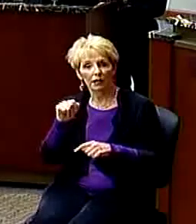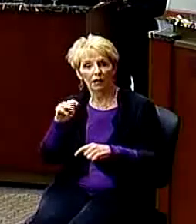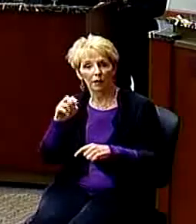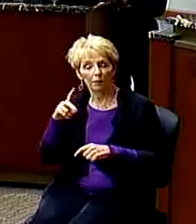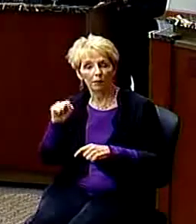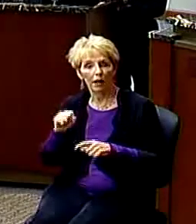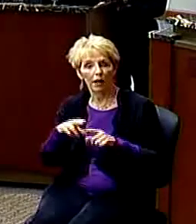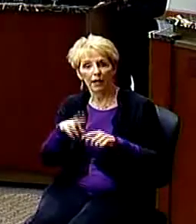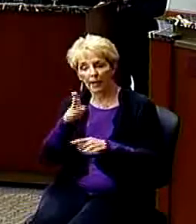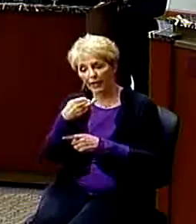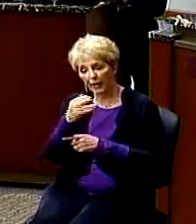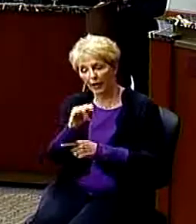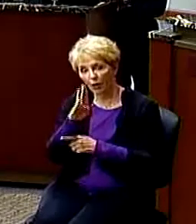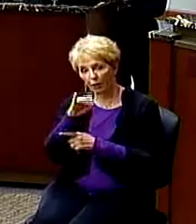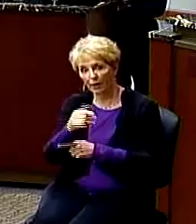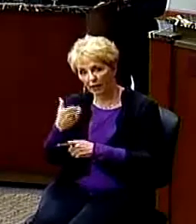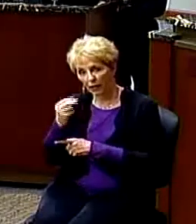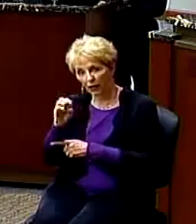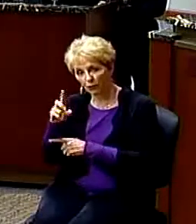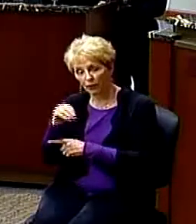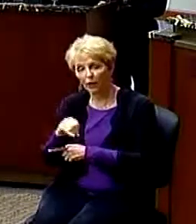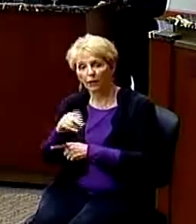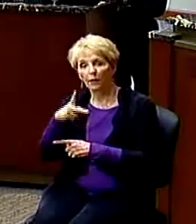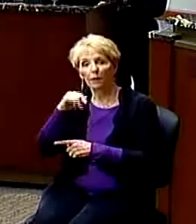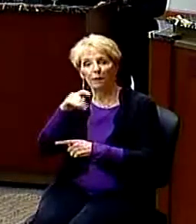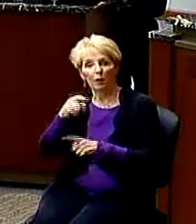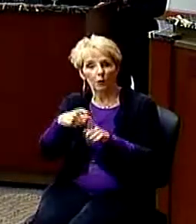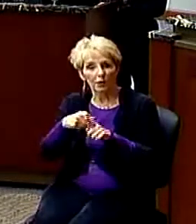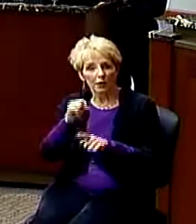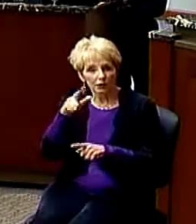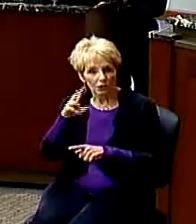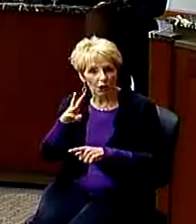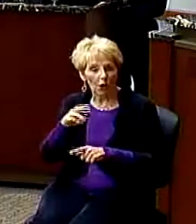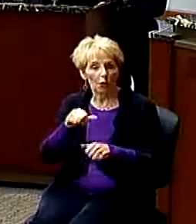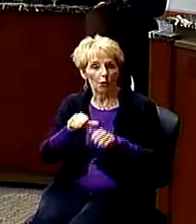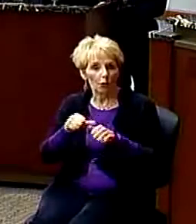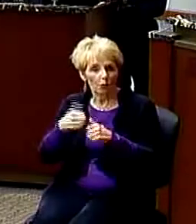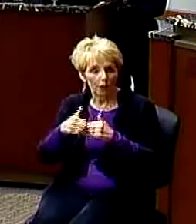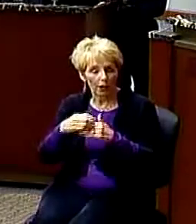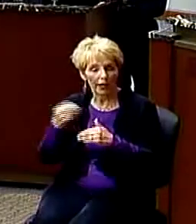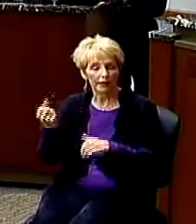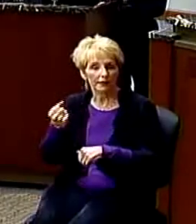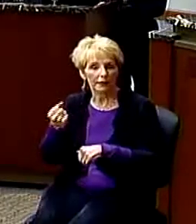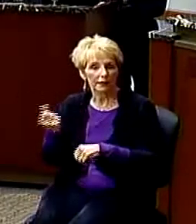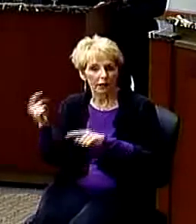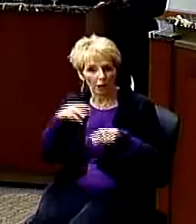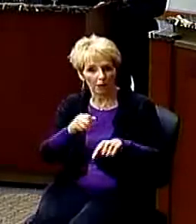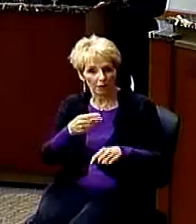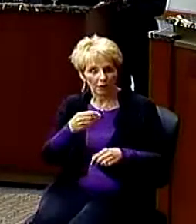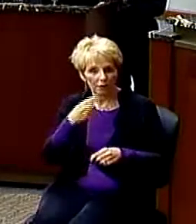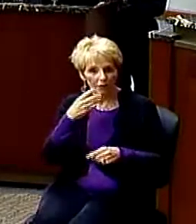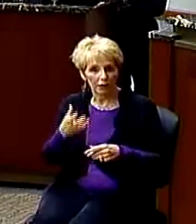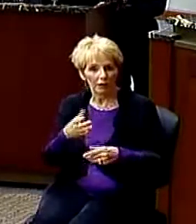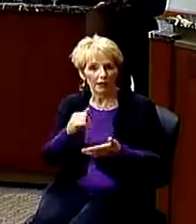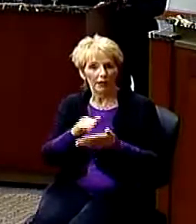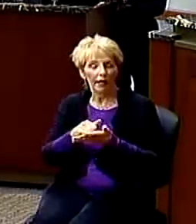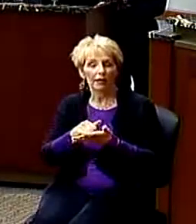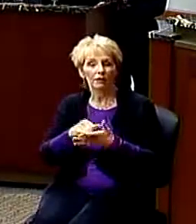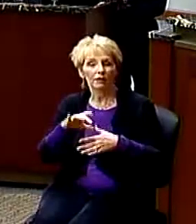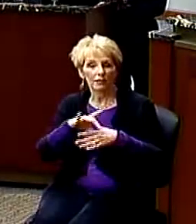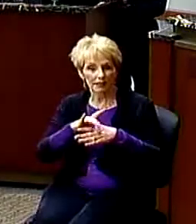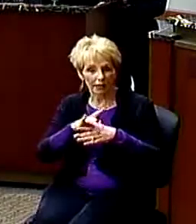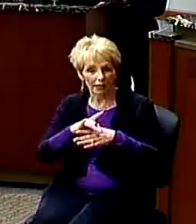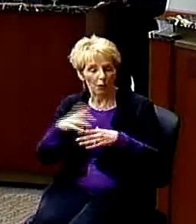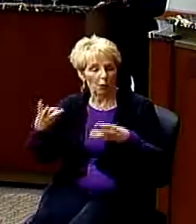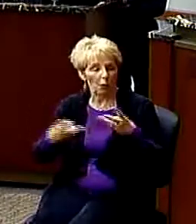Hillbilly Hoedown. It's Friday night pinto bean supper, slaw and cornbread, and Saturday, come back, we'll feed you a pork or beef steak. We